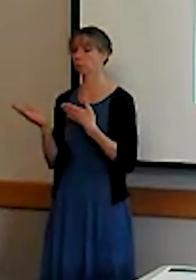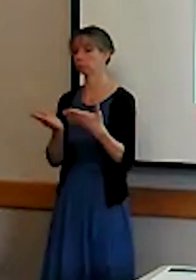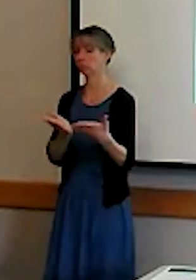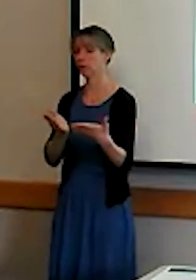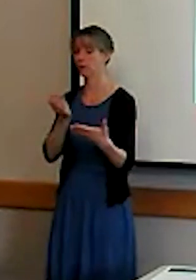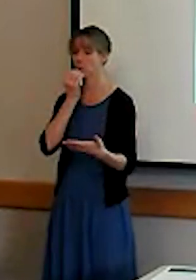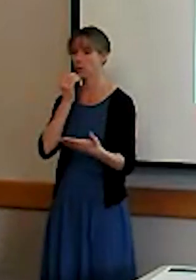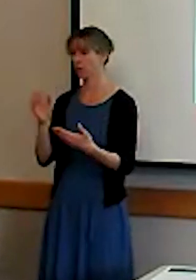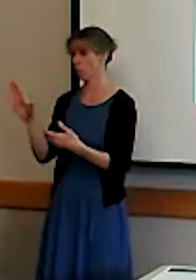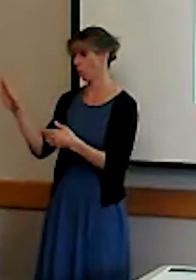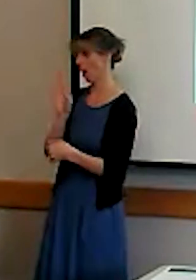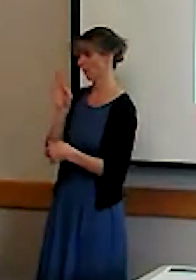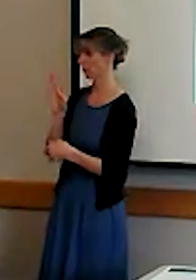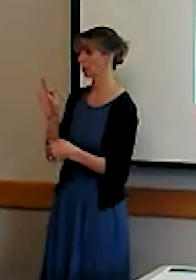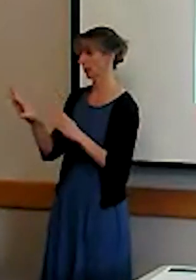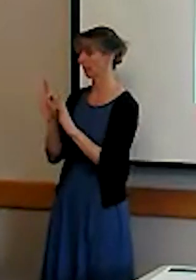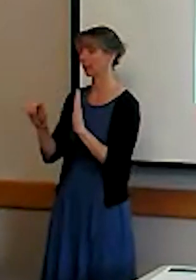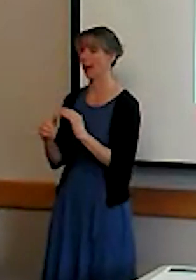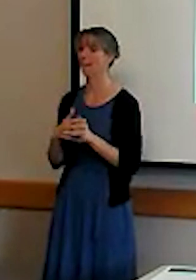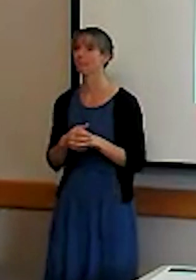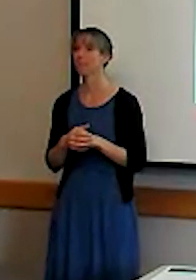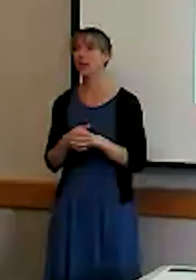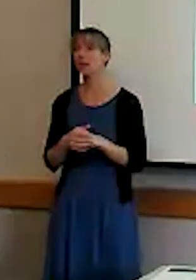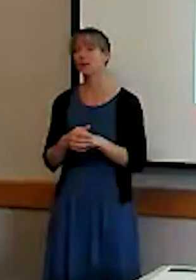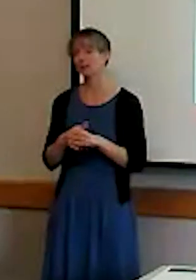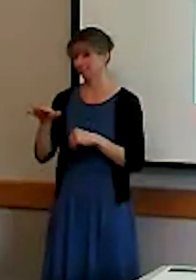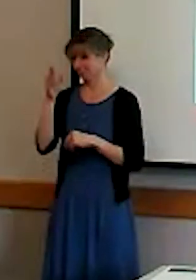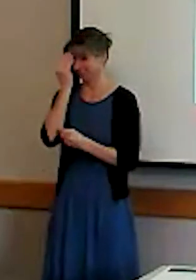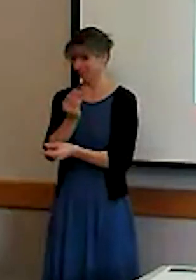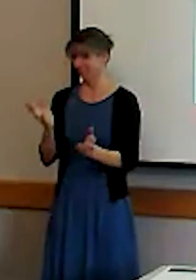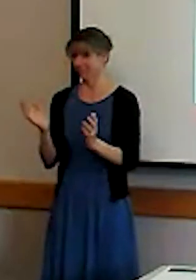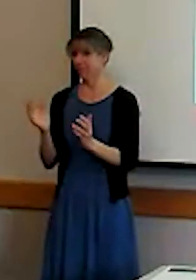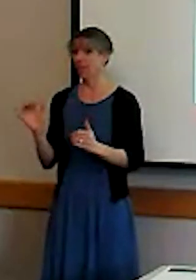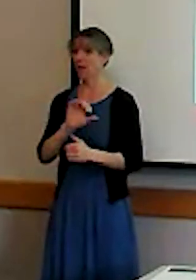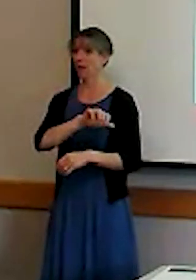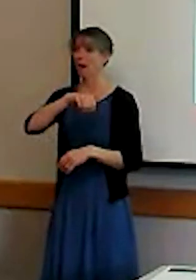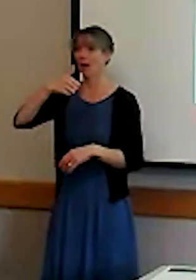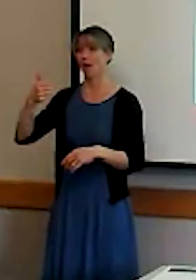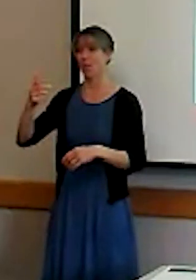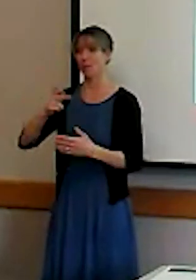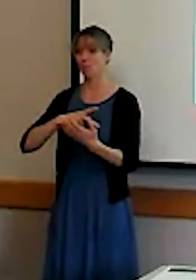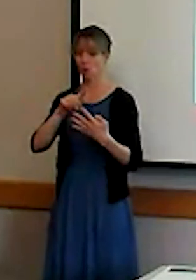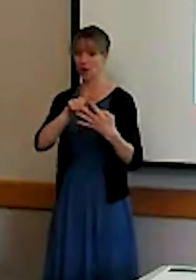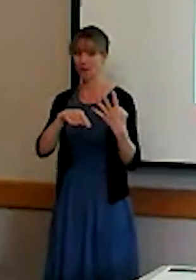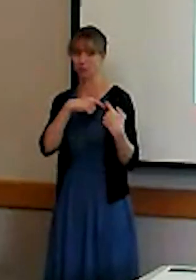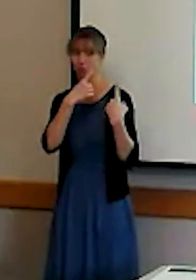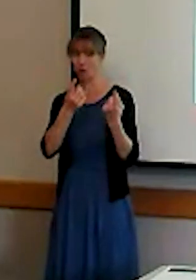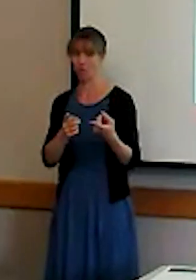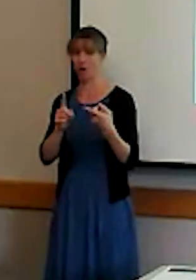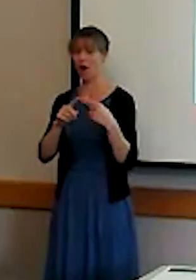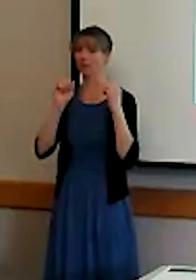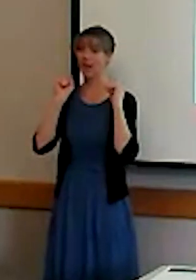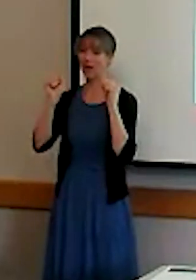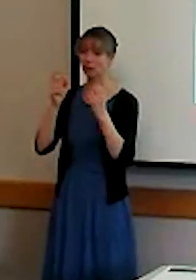of those options, which is really exciting. I do want to say that like all the other programs we've talked about, the